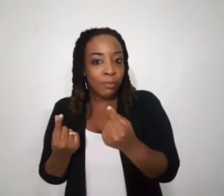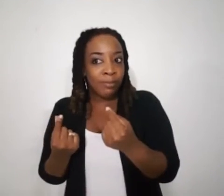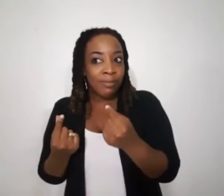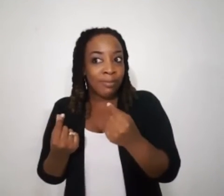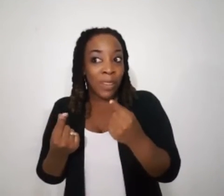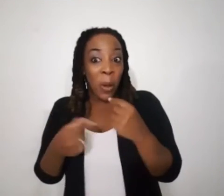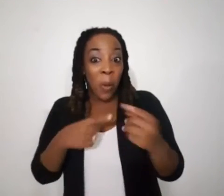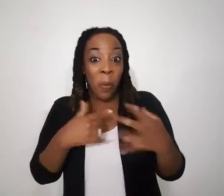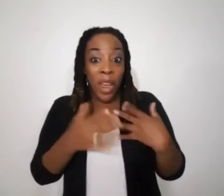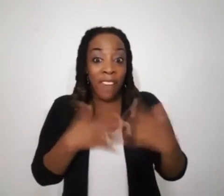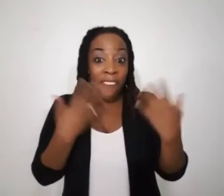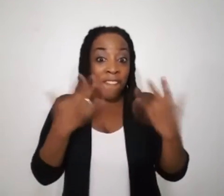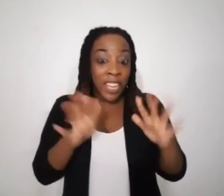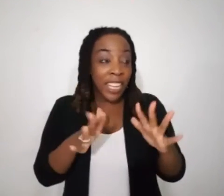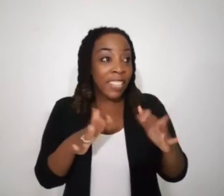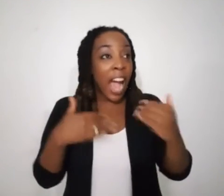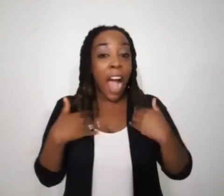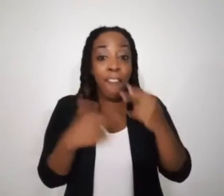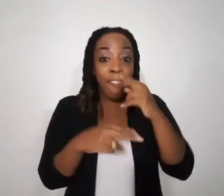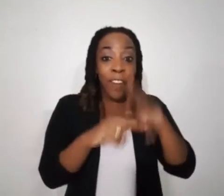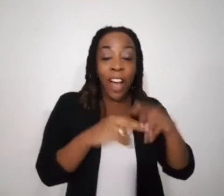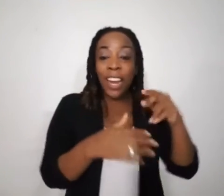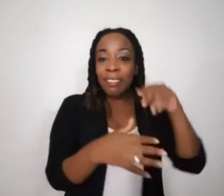will try to get that schoolwork done.